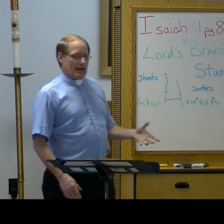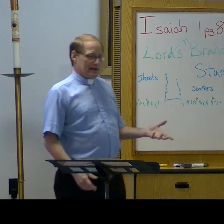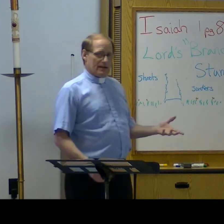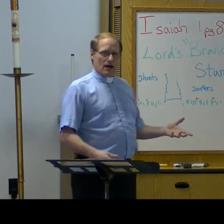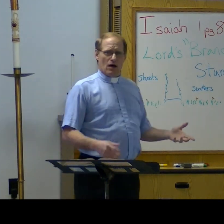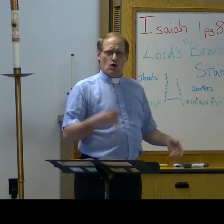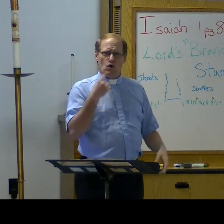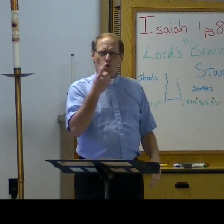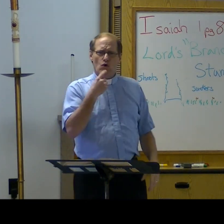And